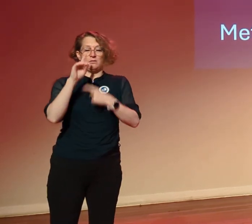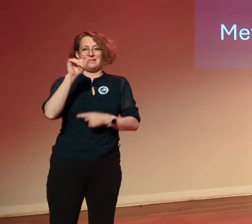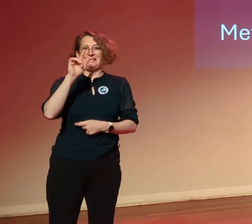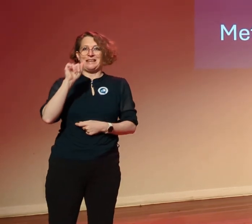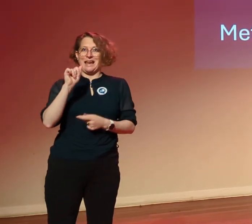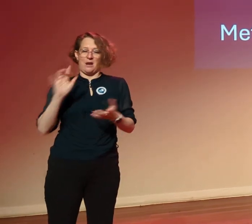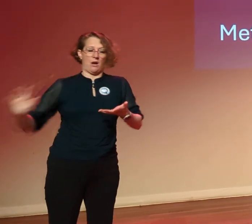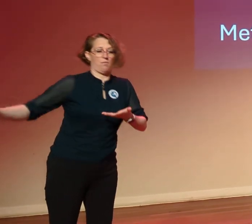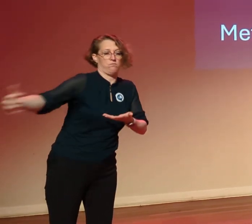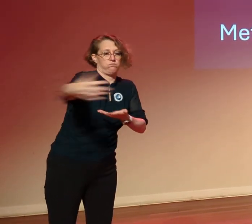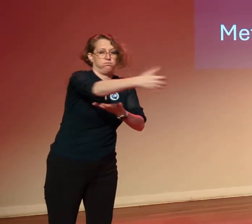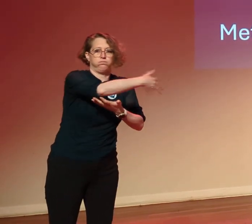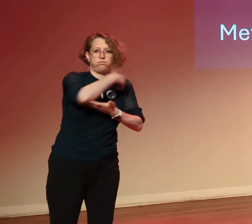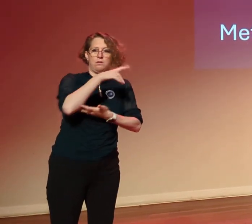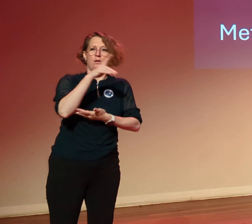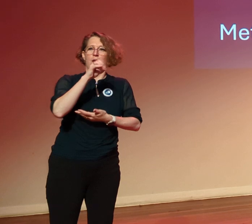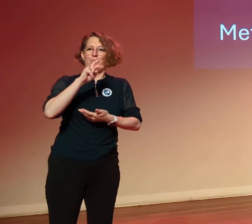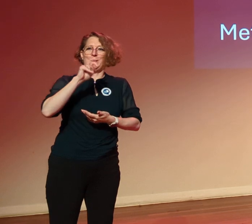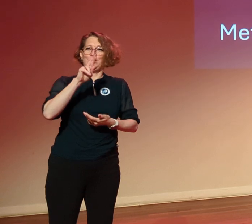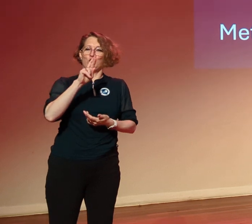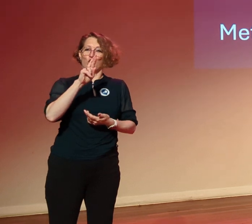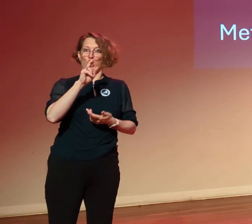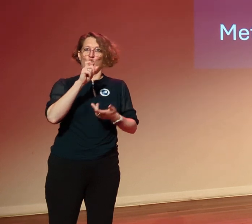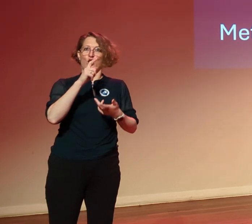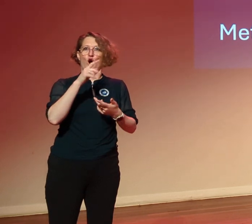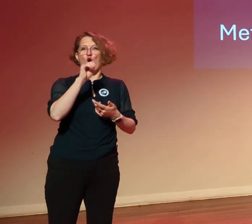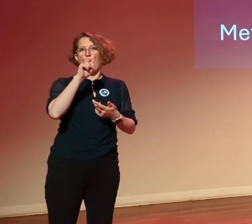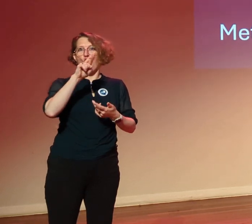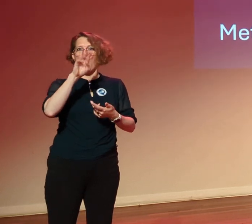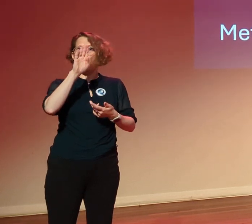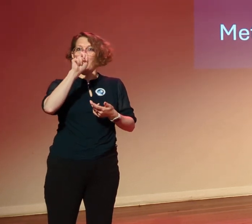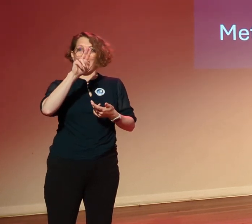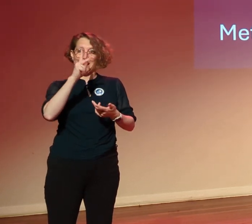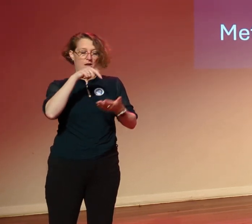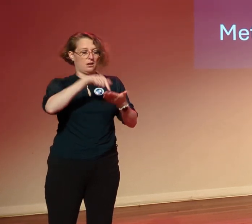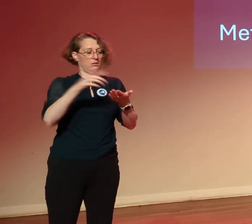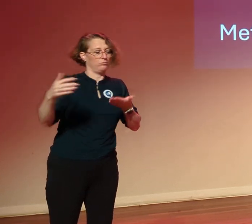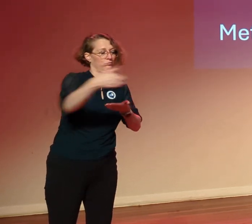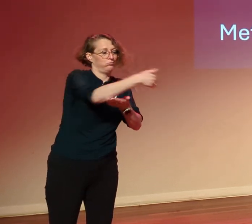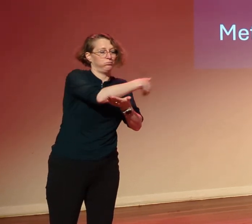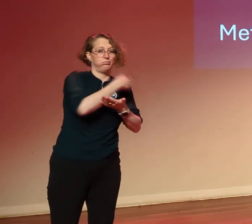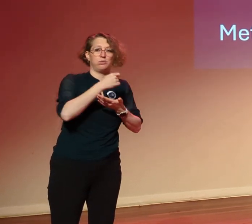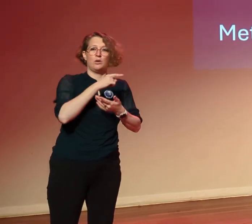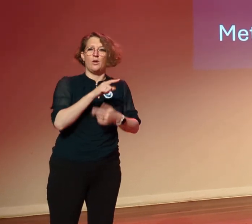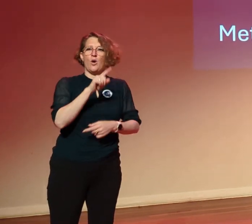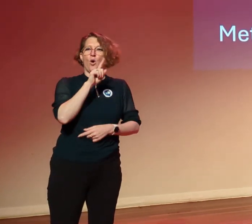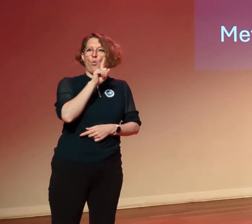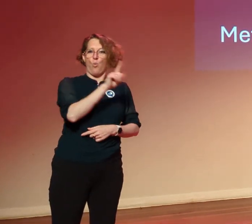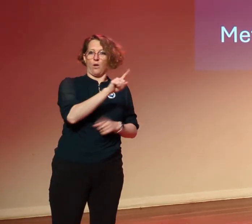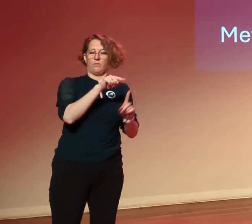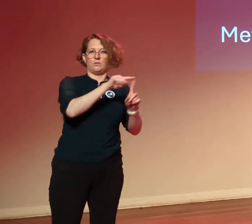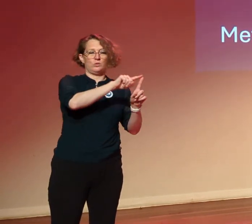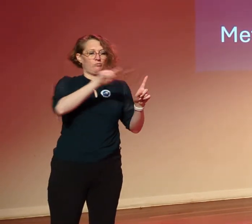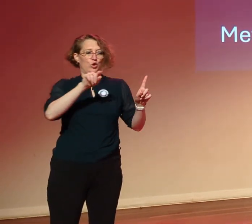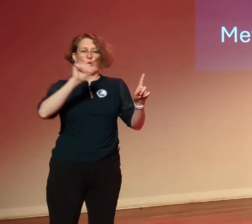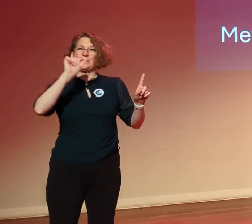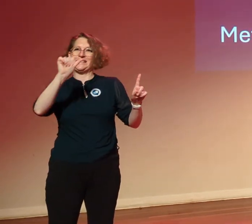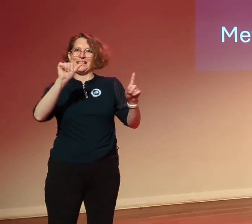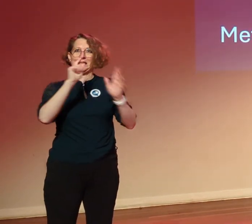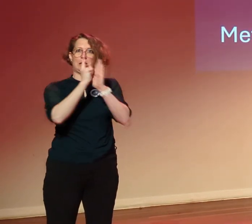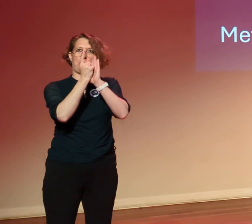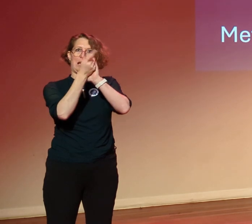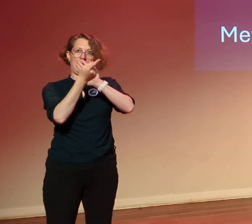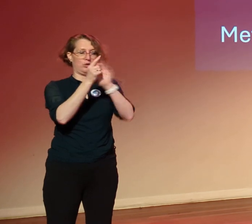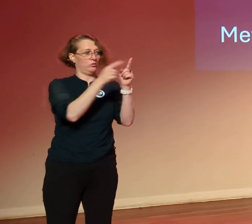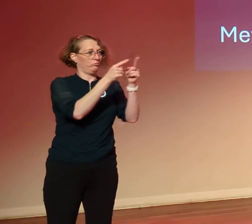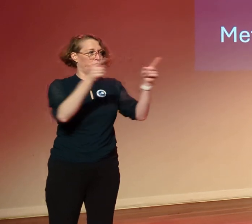Dr. Peter Uhrig on the Ellen DeGeneres show, which is between 1 and 6 minutes long. Each of these clips contains